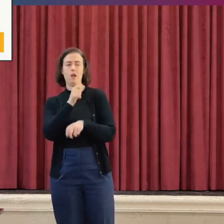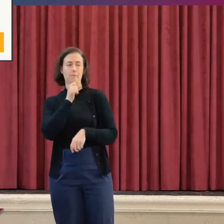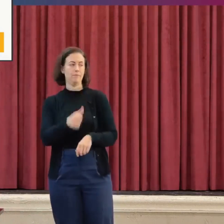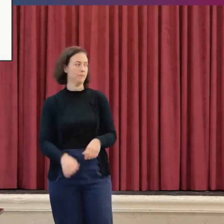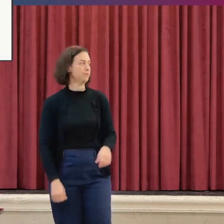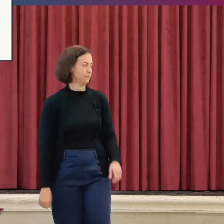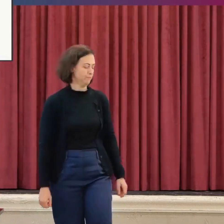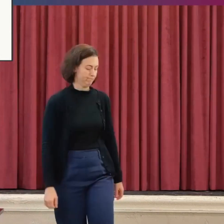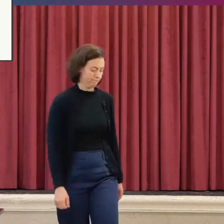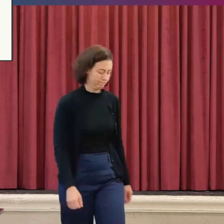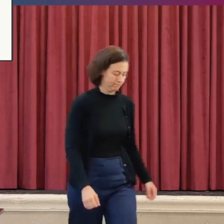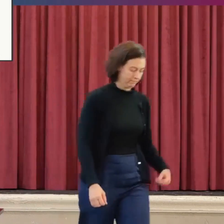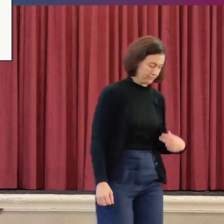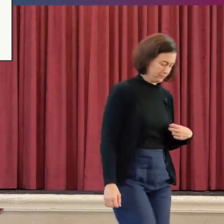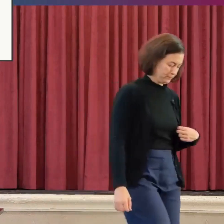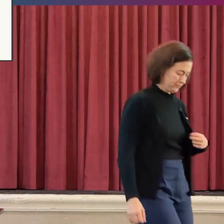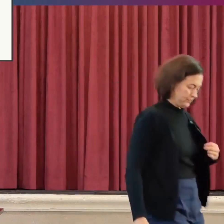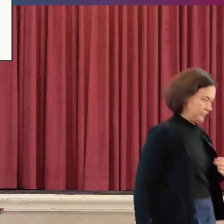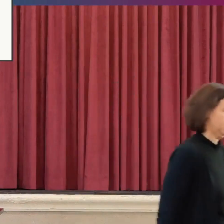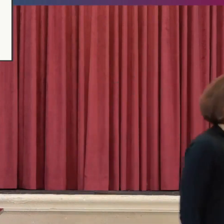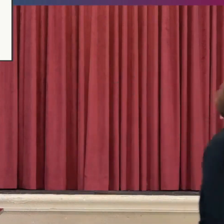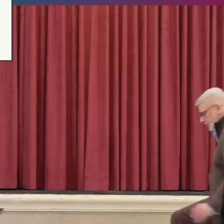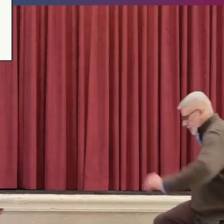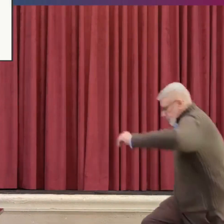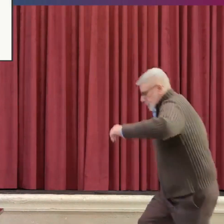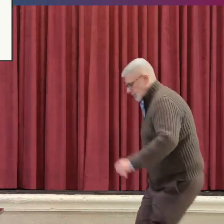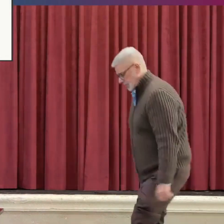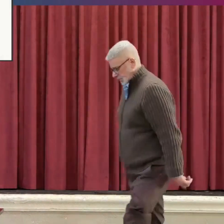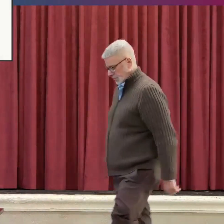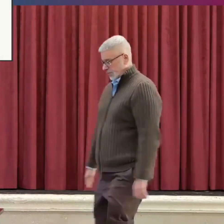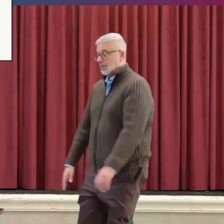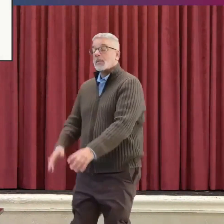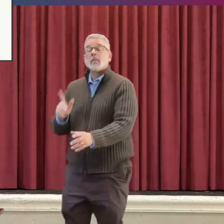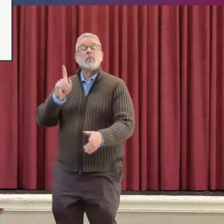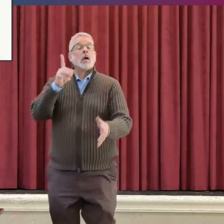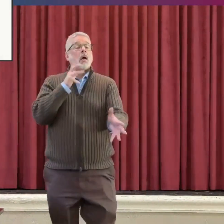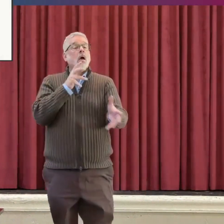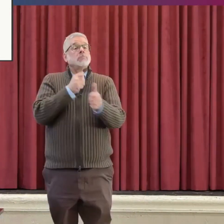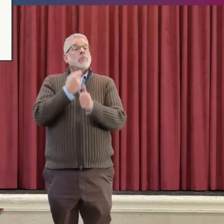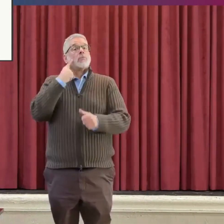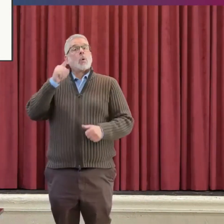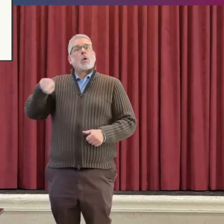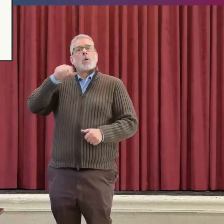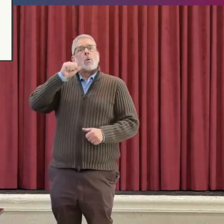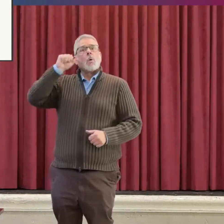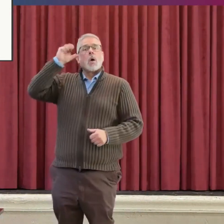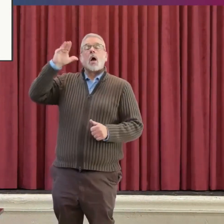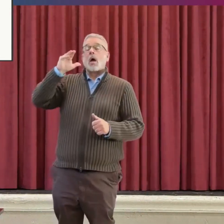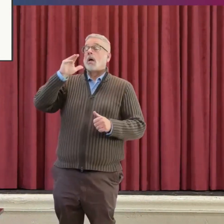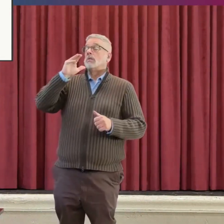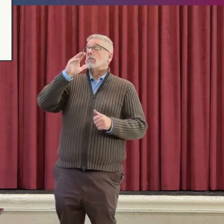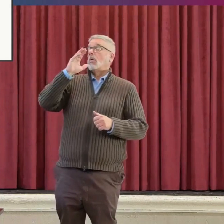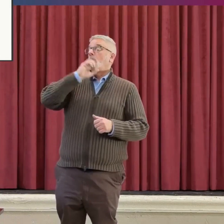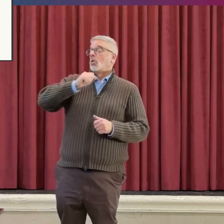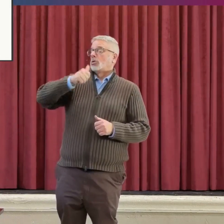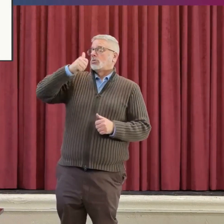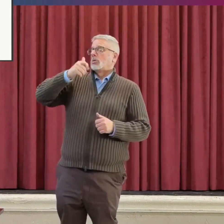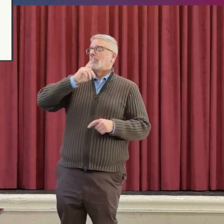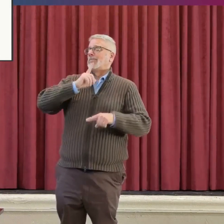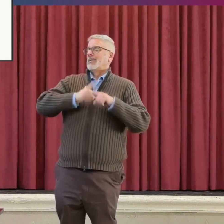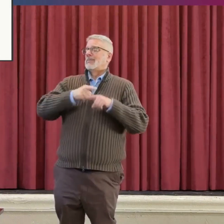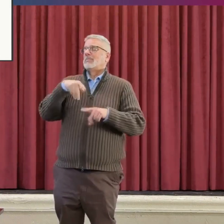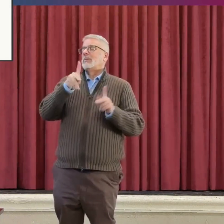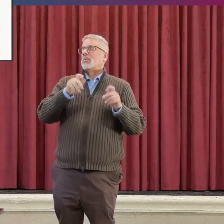Okay, and medical updates for older adults and people with disabilities. Starting